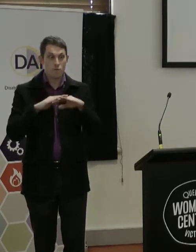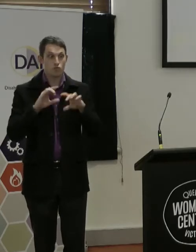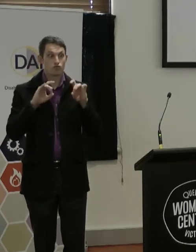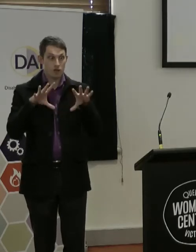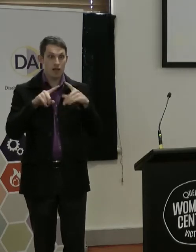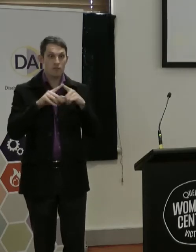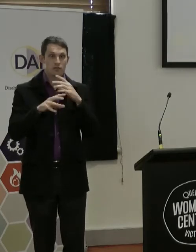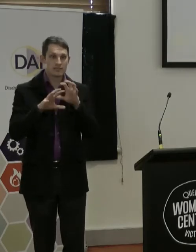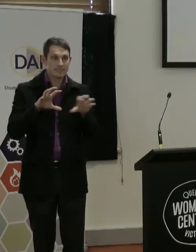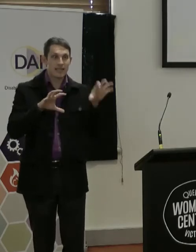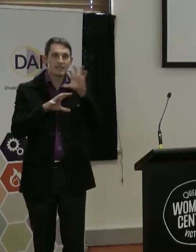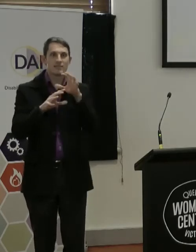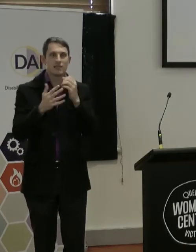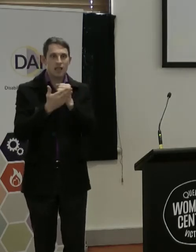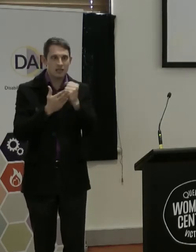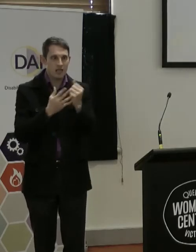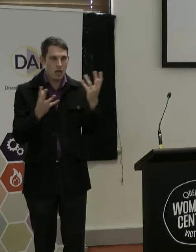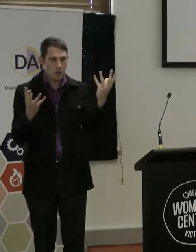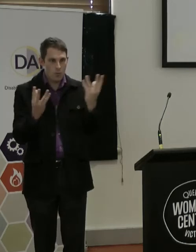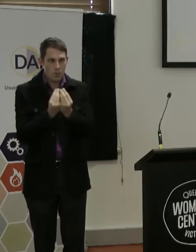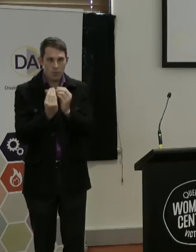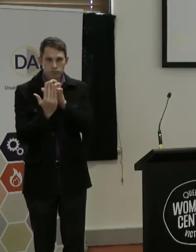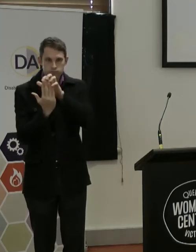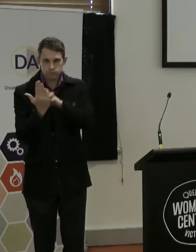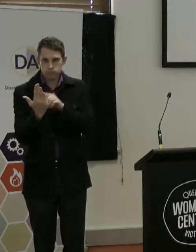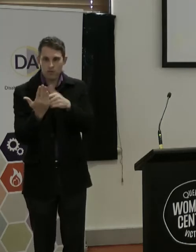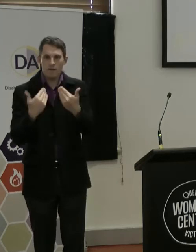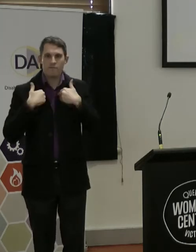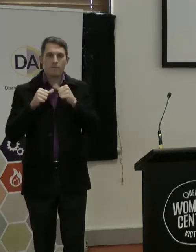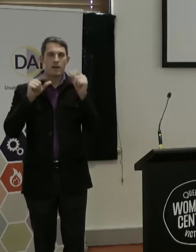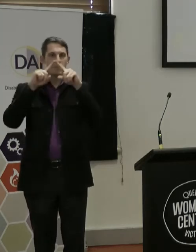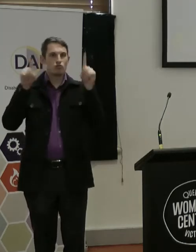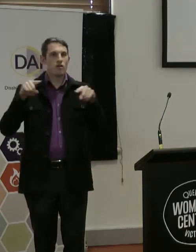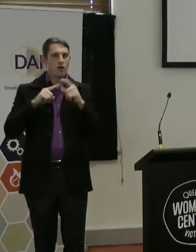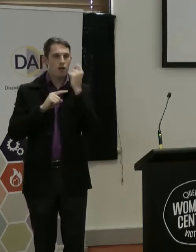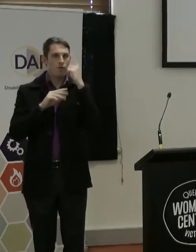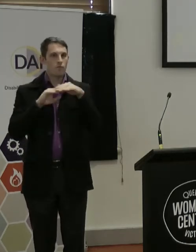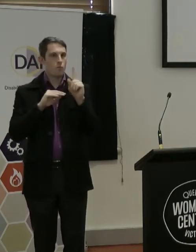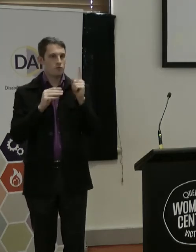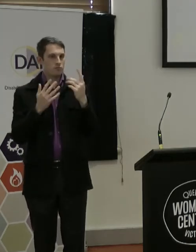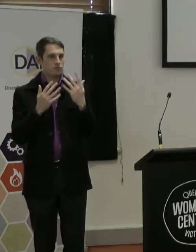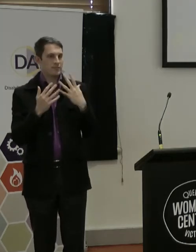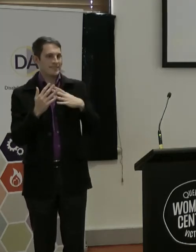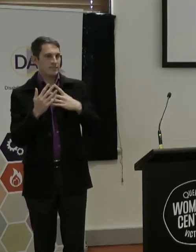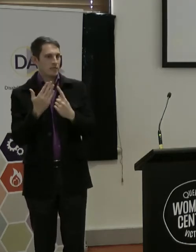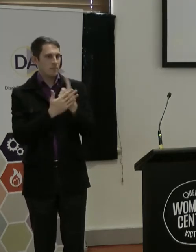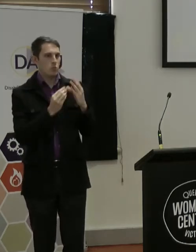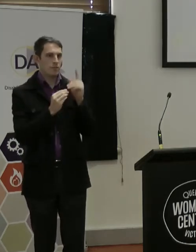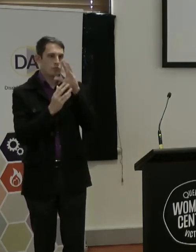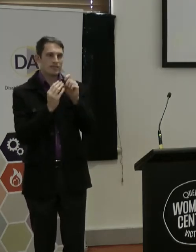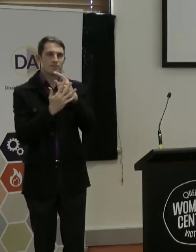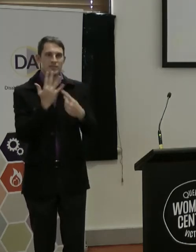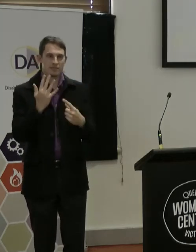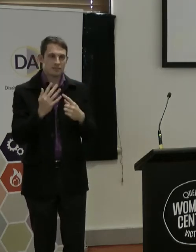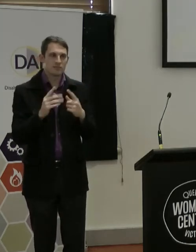across multiple sources and systems to provide a more complete picture of the needs of people with disabilities in Australia. And that's something that Patrick was referring to,